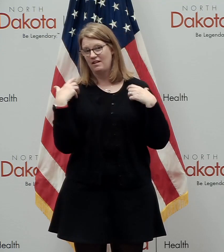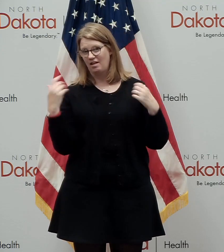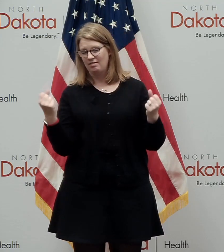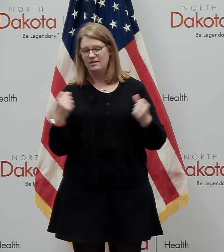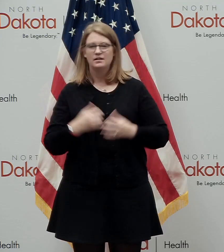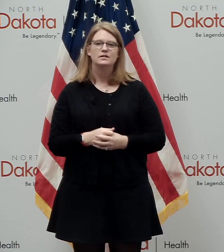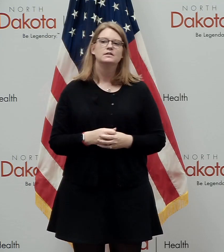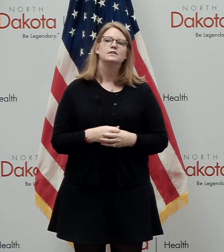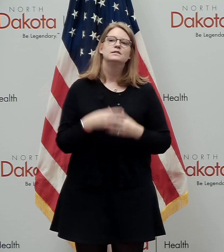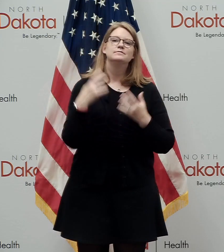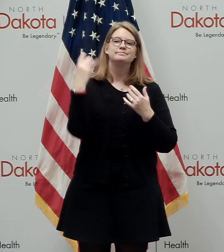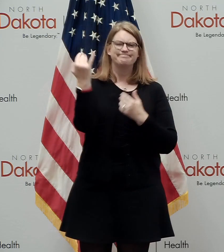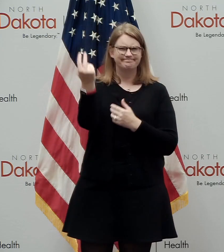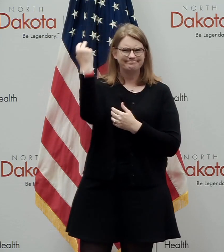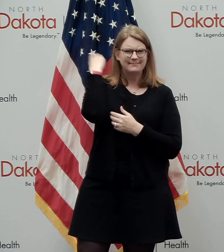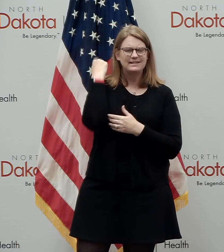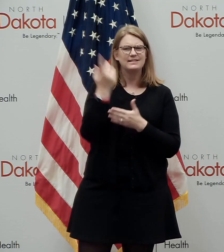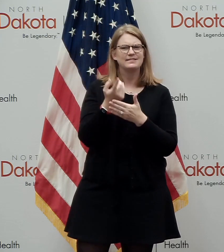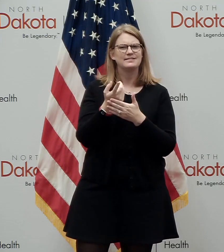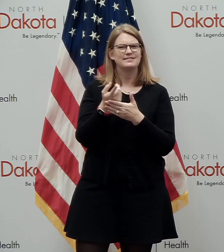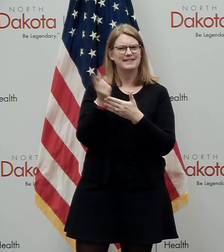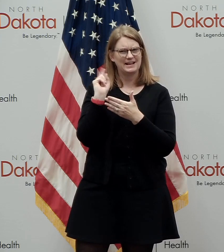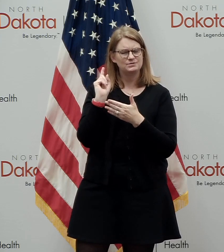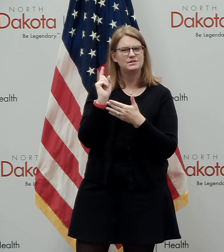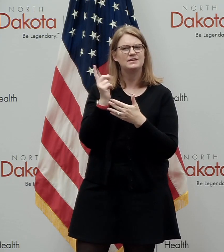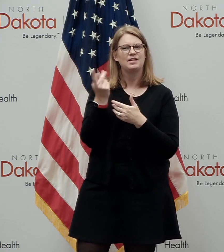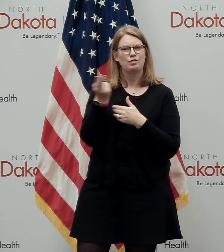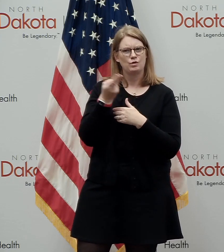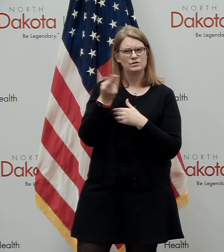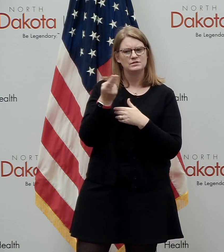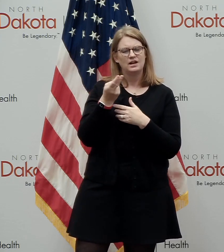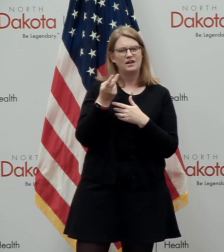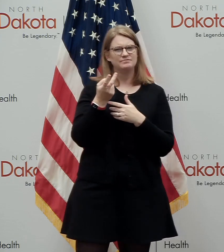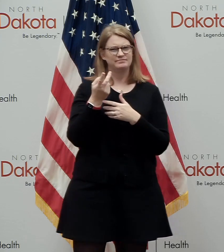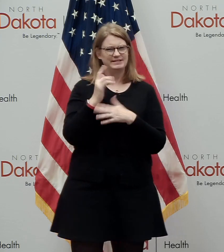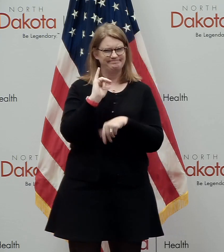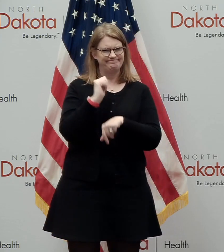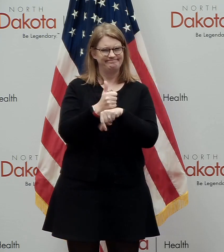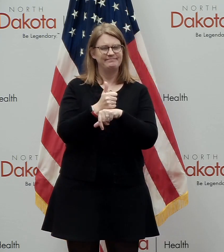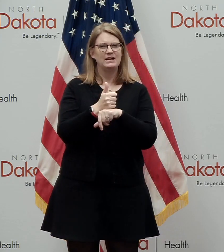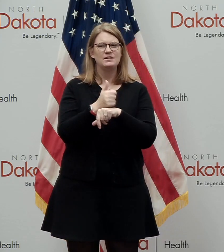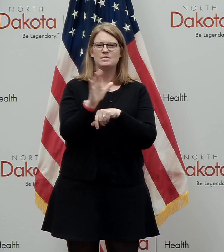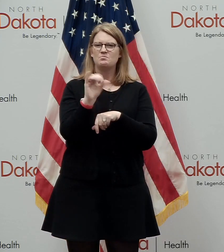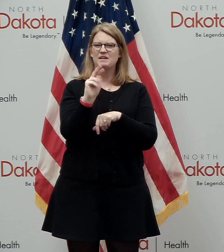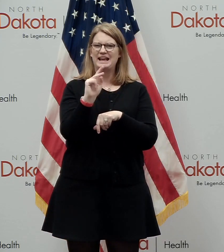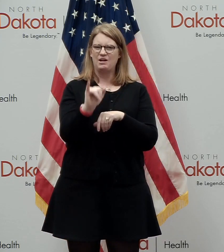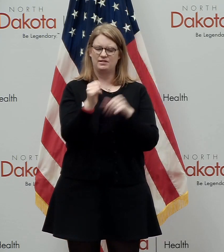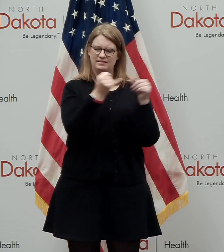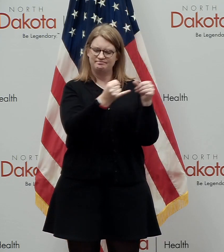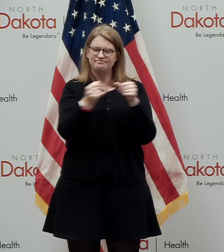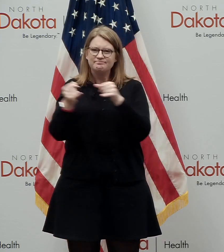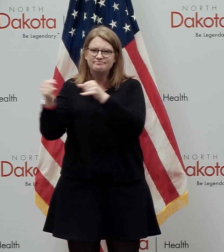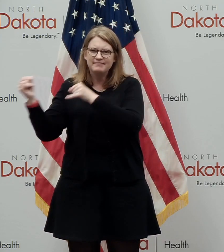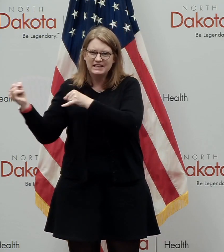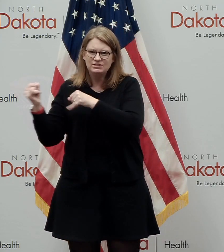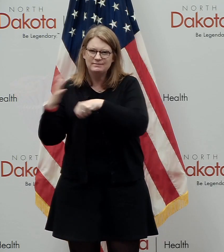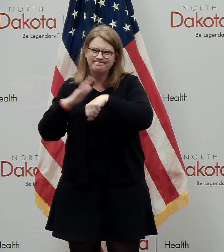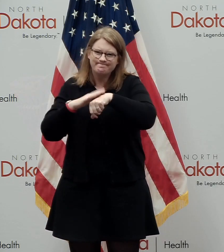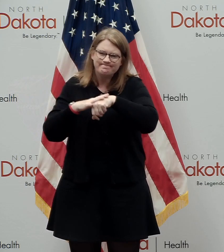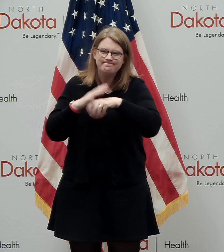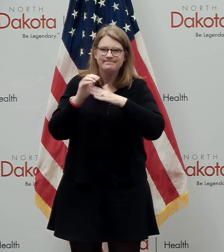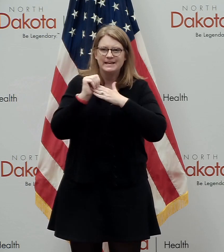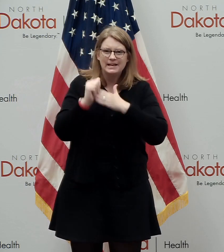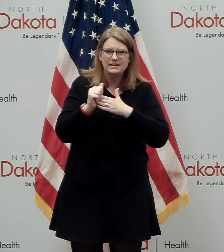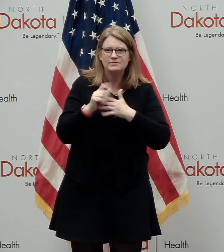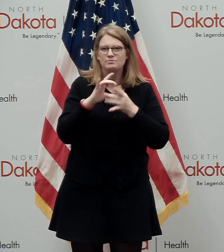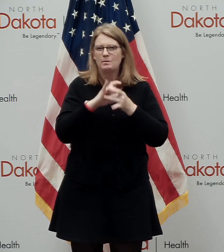Looking back to last week, last Thursday, we implemented our county-by-county guidance for the first time during the pandemic with the